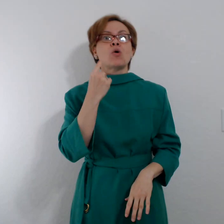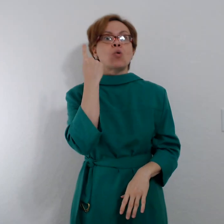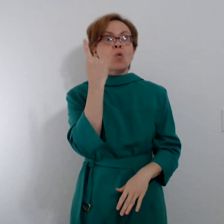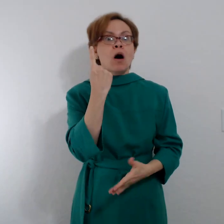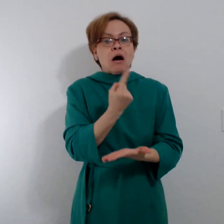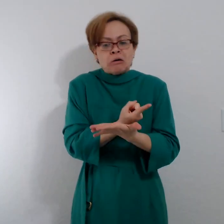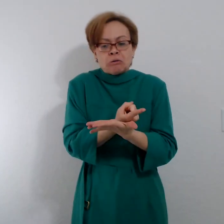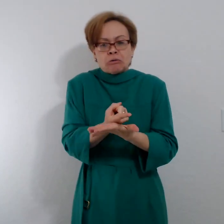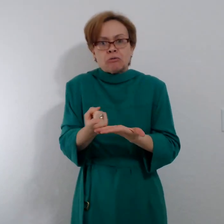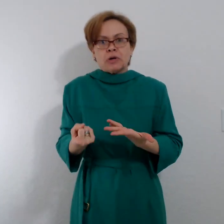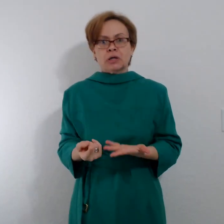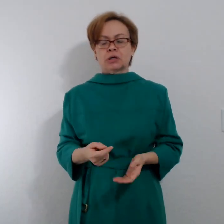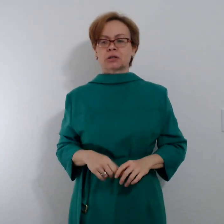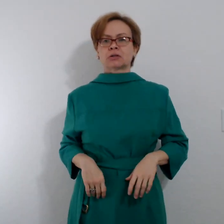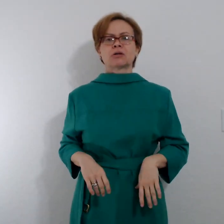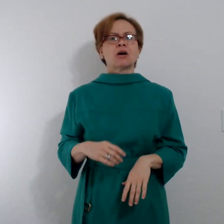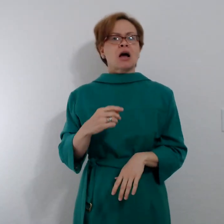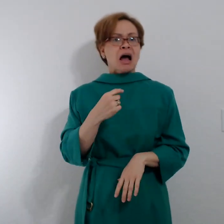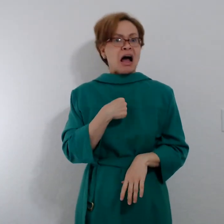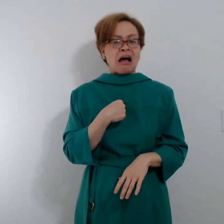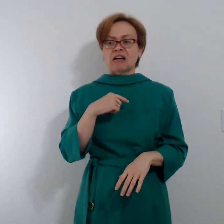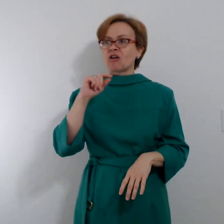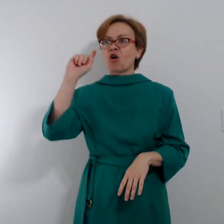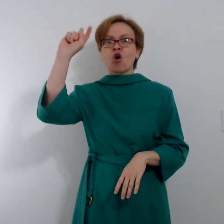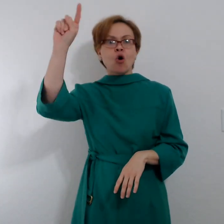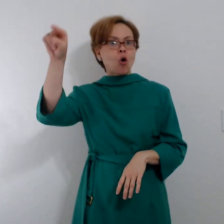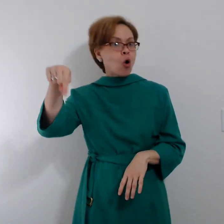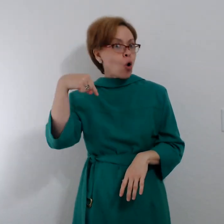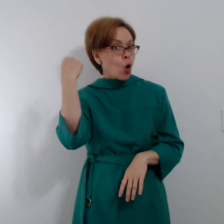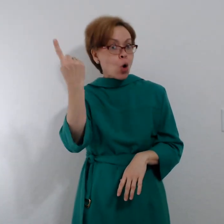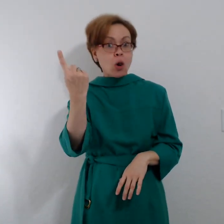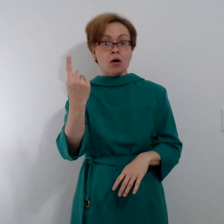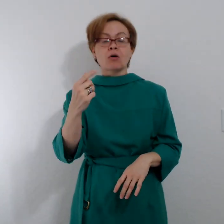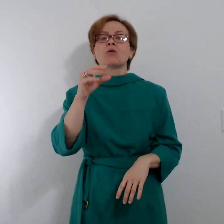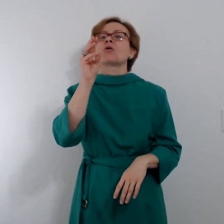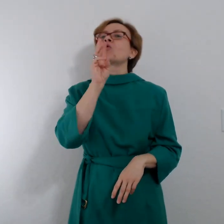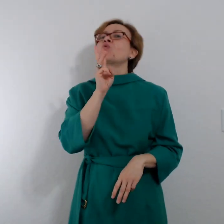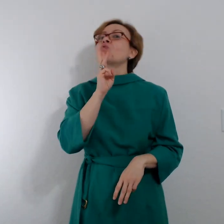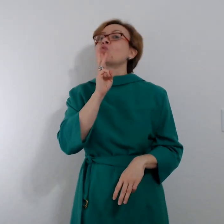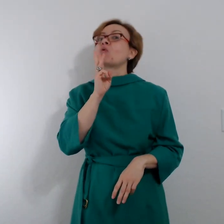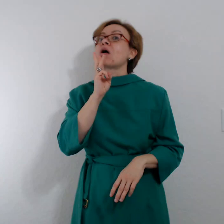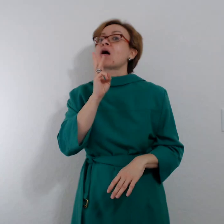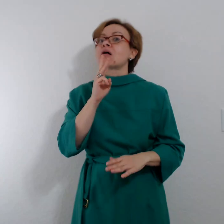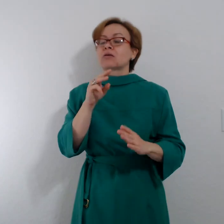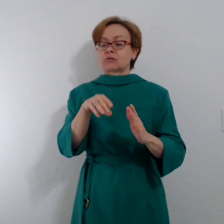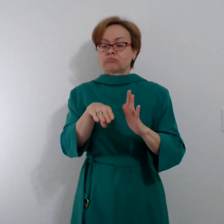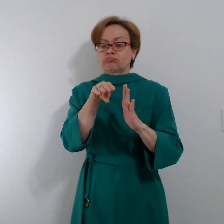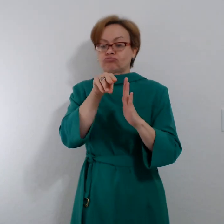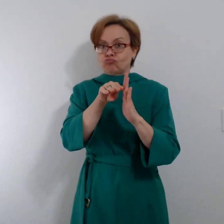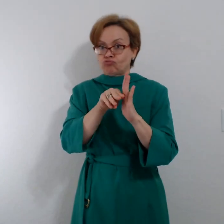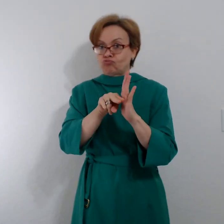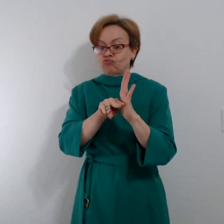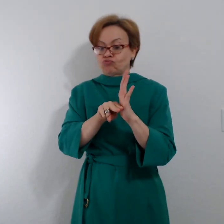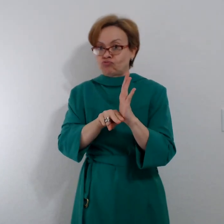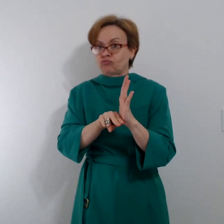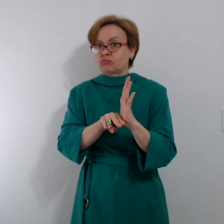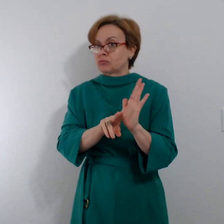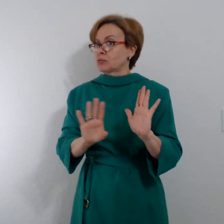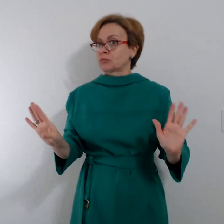nothing but water, and it ended up being so much fun that I decided I